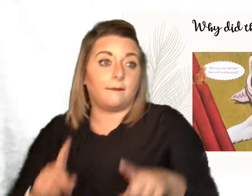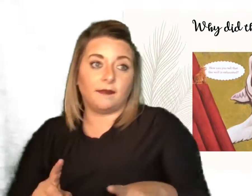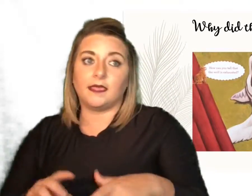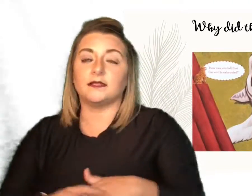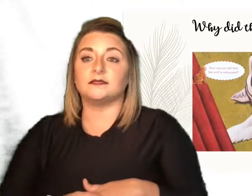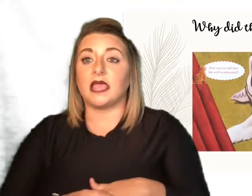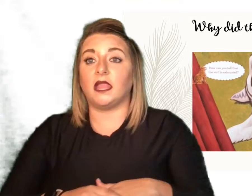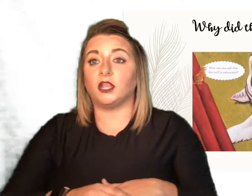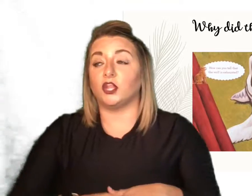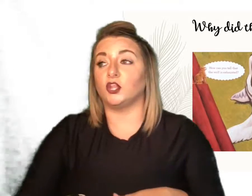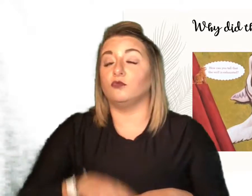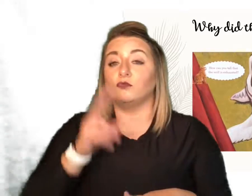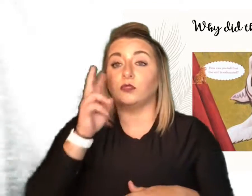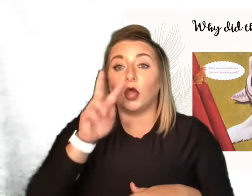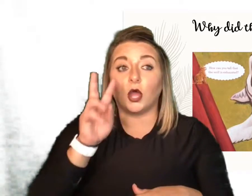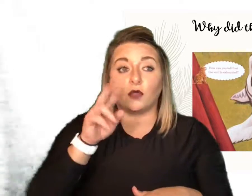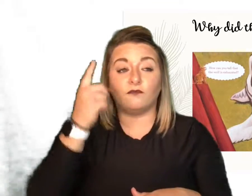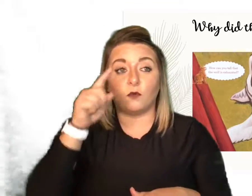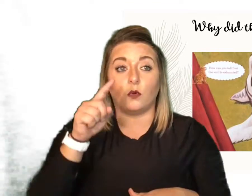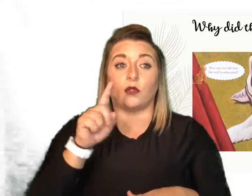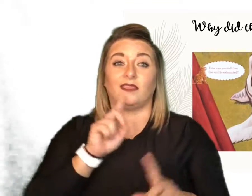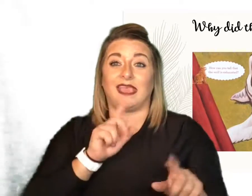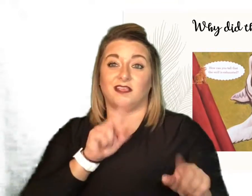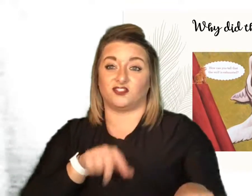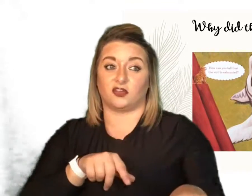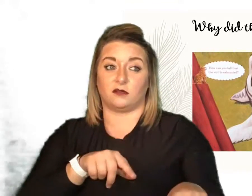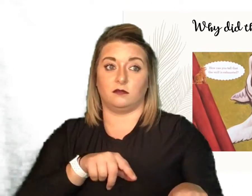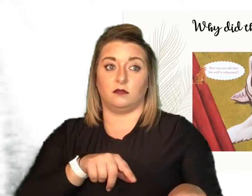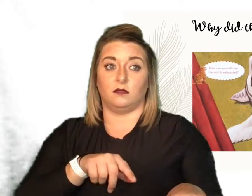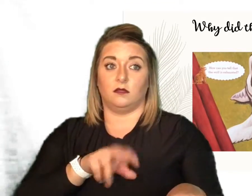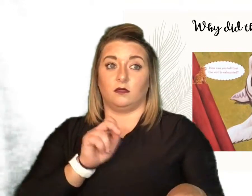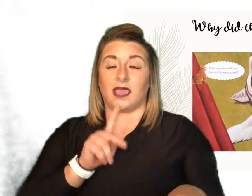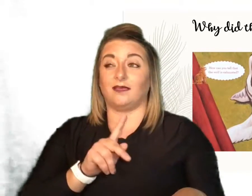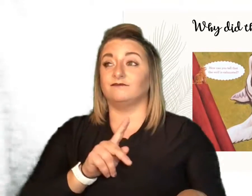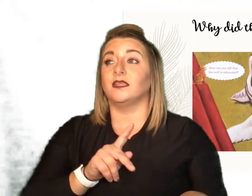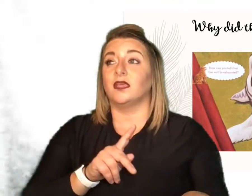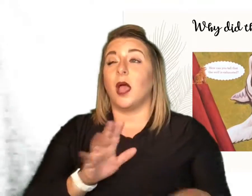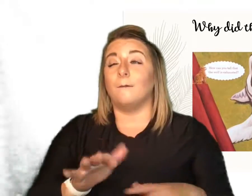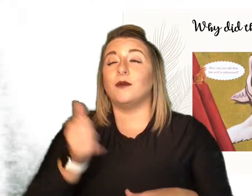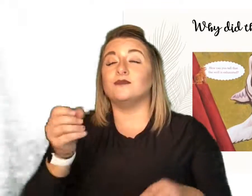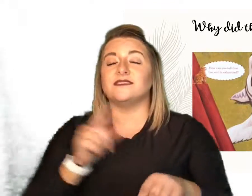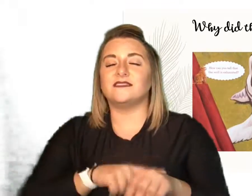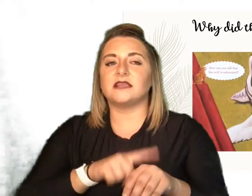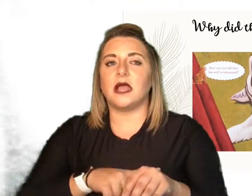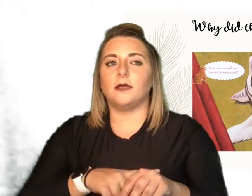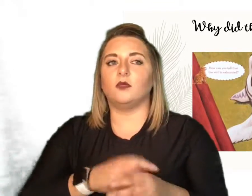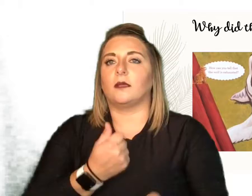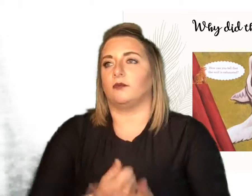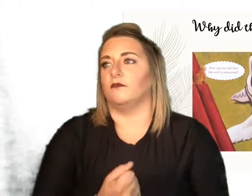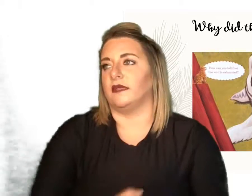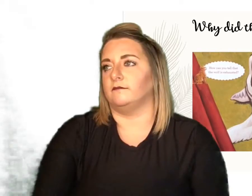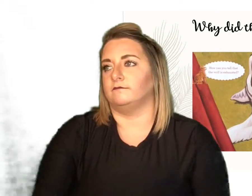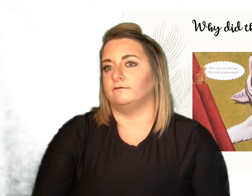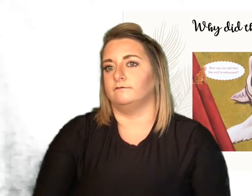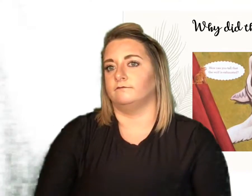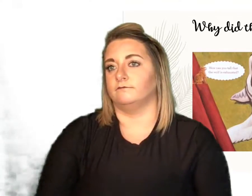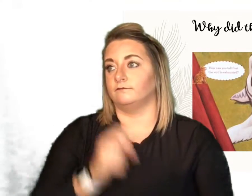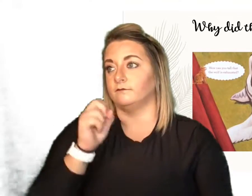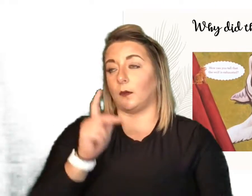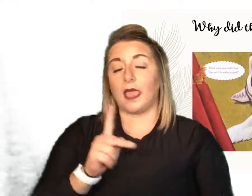what happened, and you look for the answer. Okay? Most of the time, you can prove